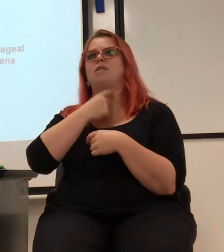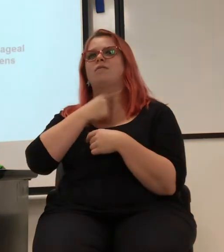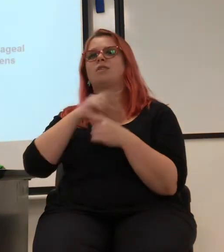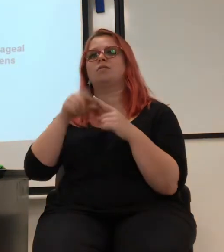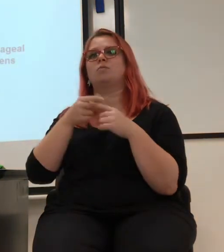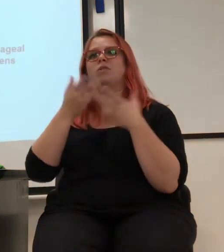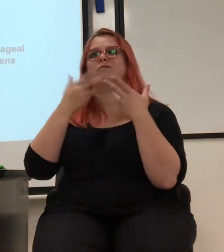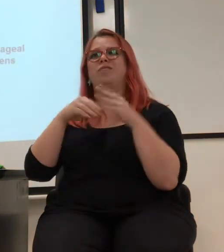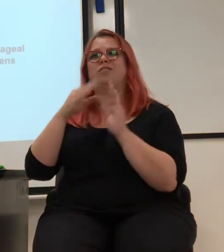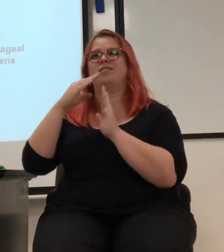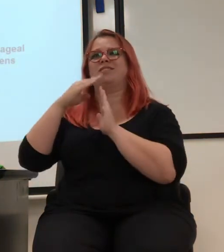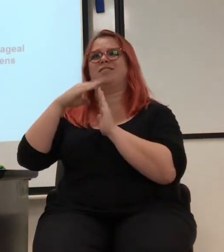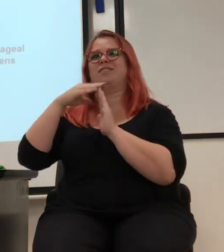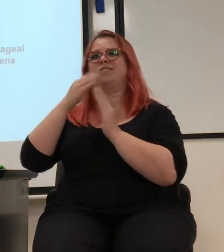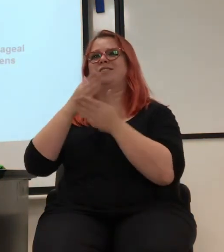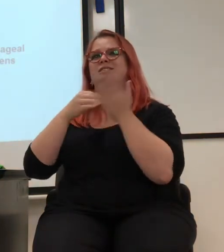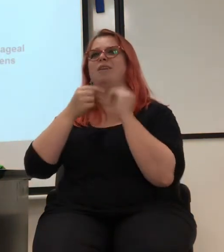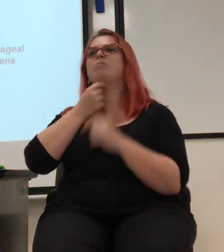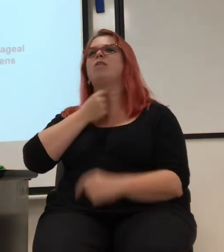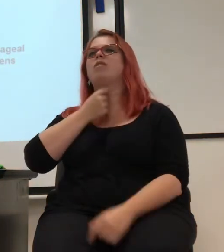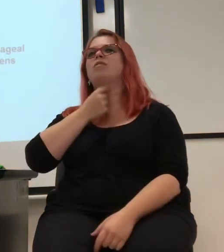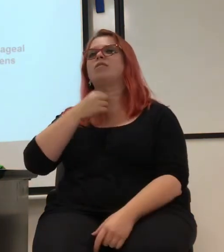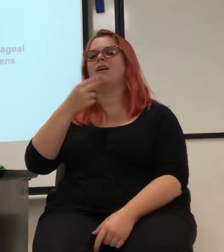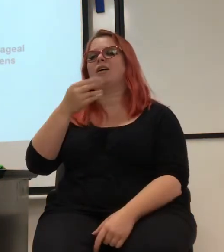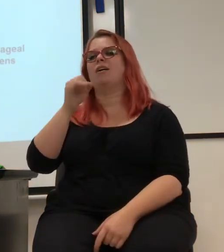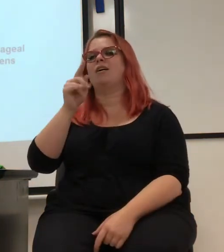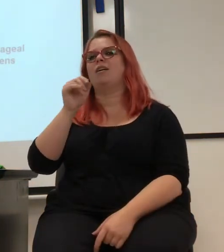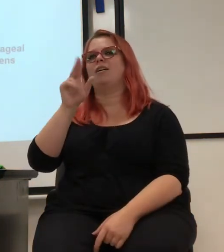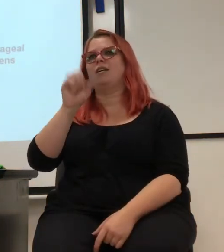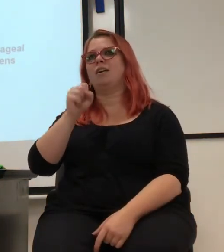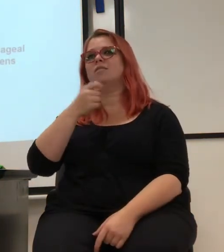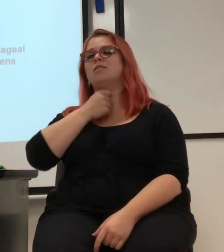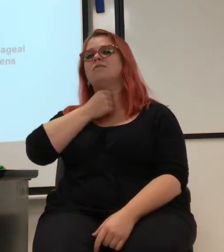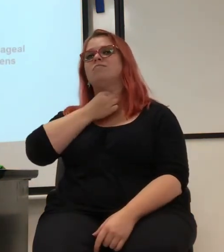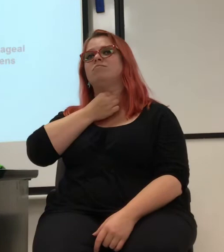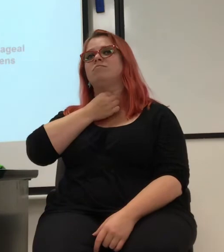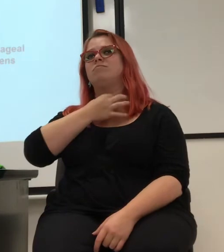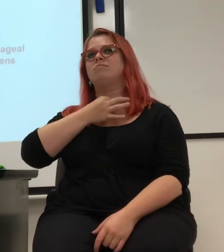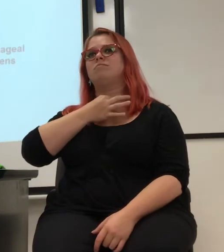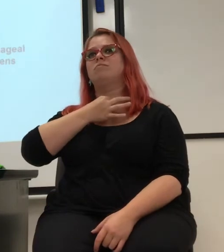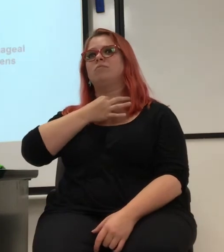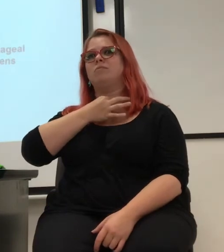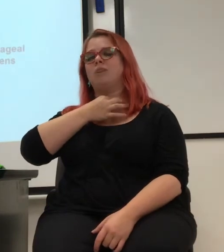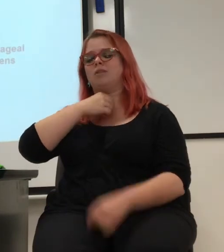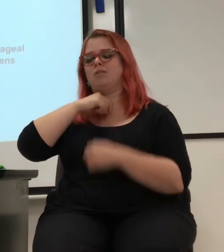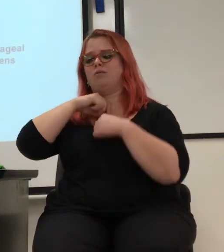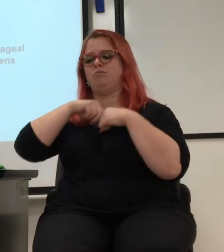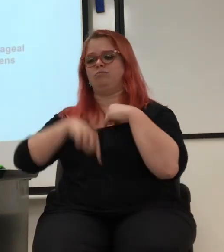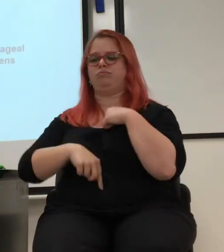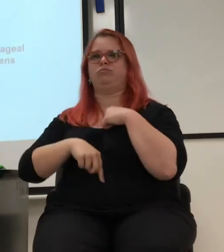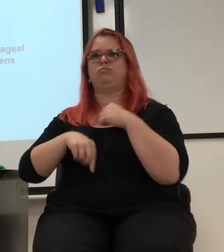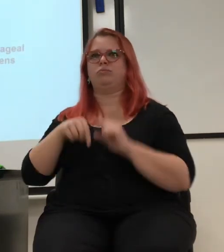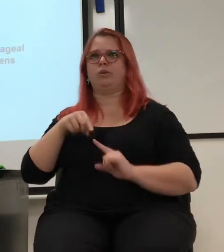hiatus on the top, this gastroesophageal sphincter opens and you're in the stomach. Okay.